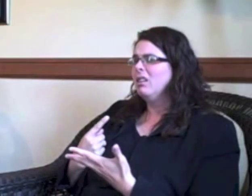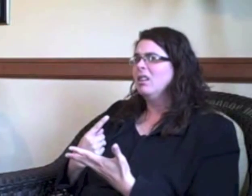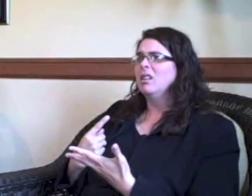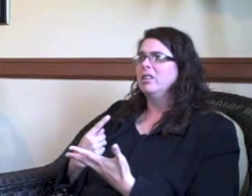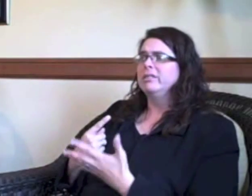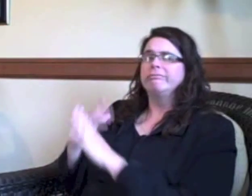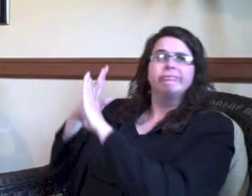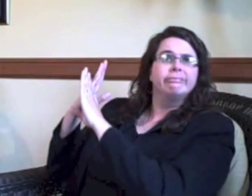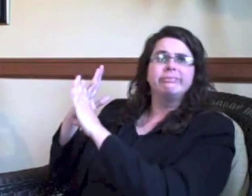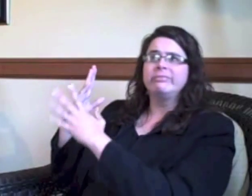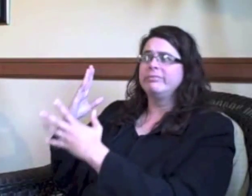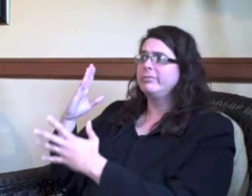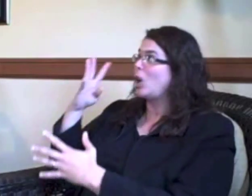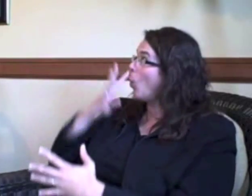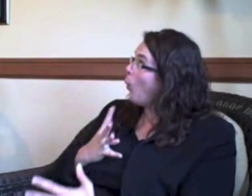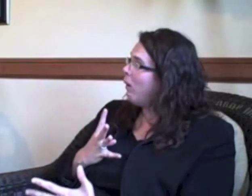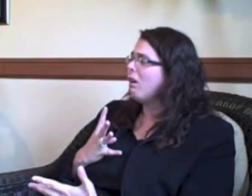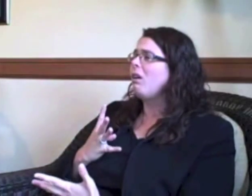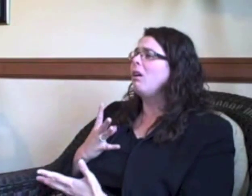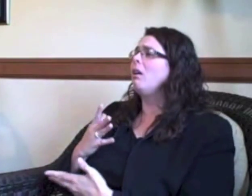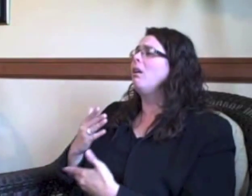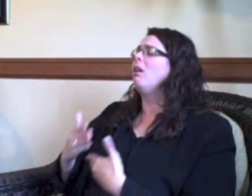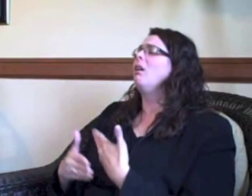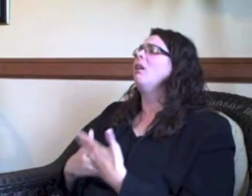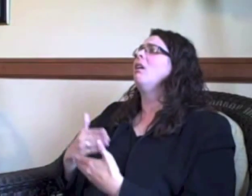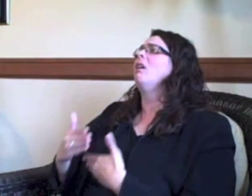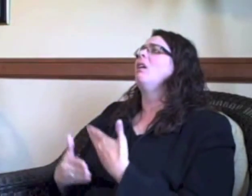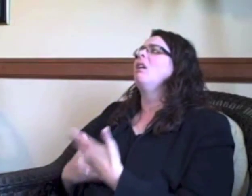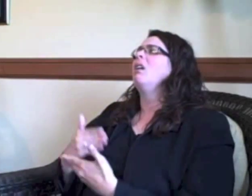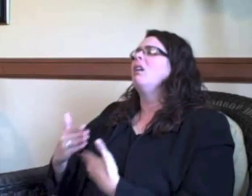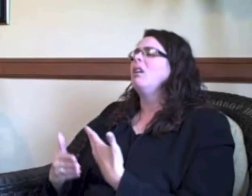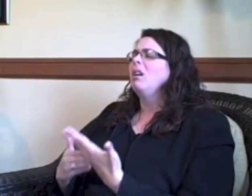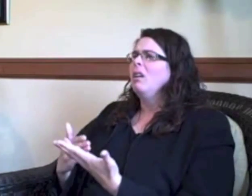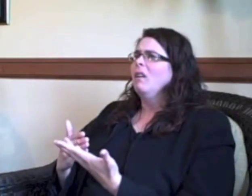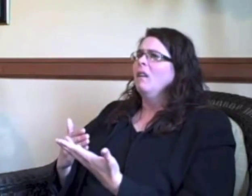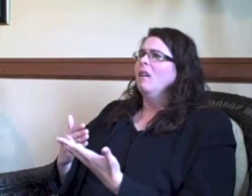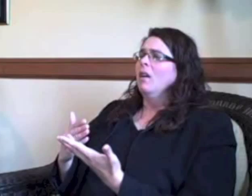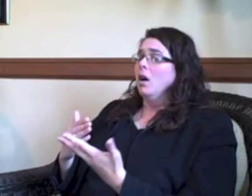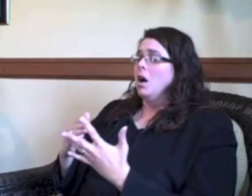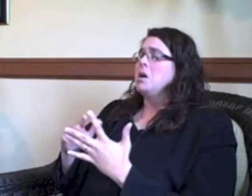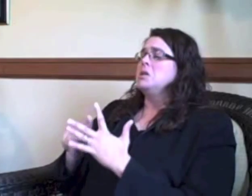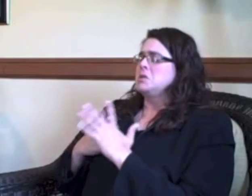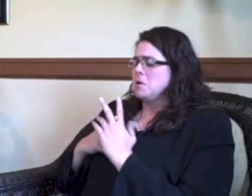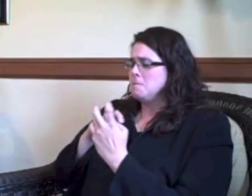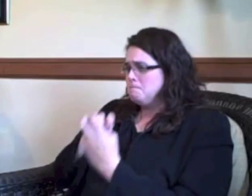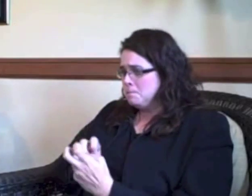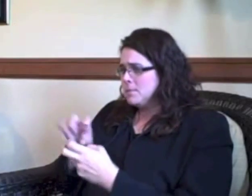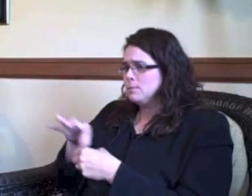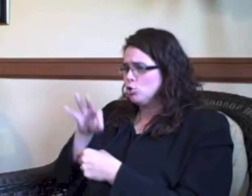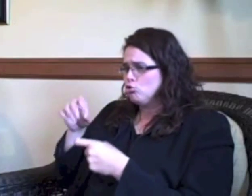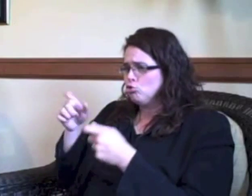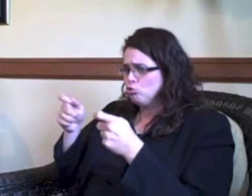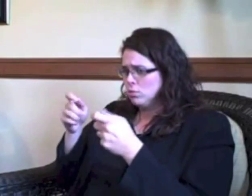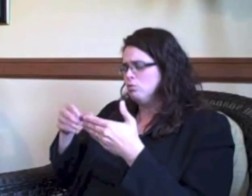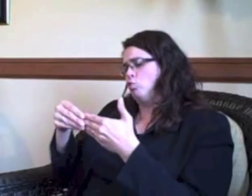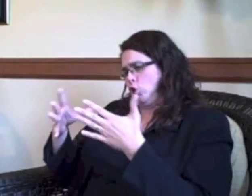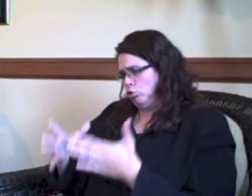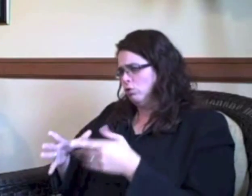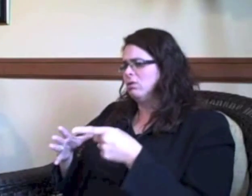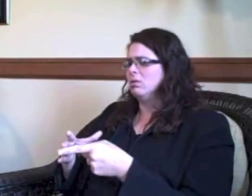very separated from him, and like he had left me, and I was being ignored because I didn't know what to do. So the